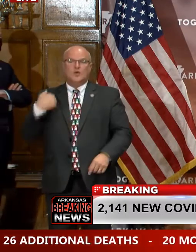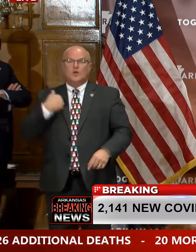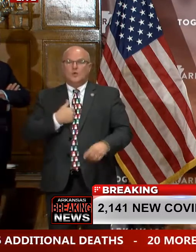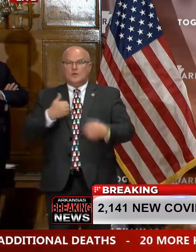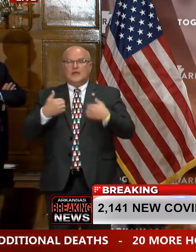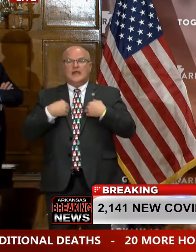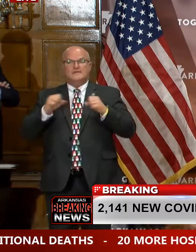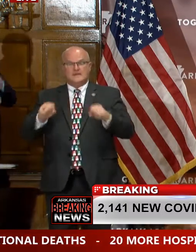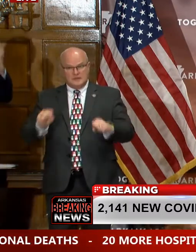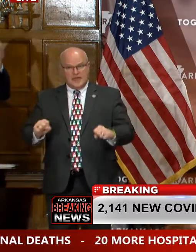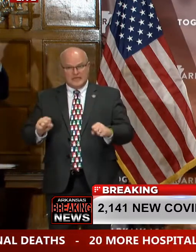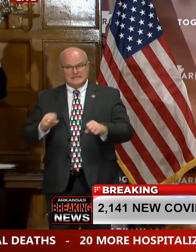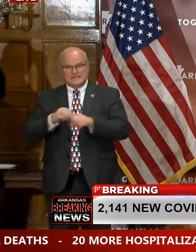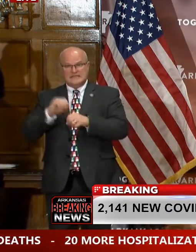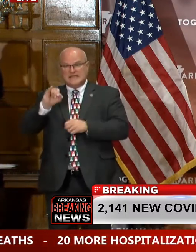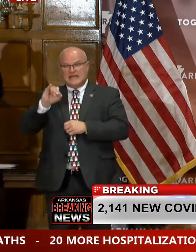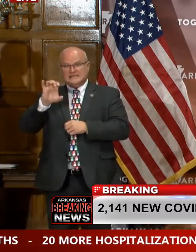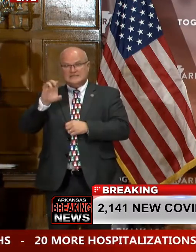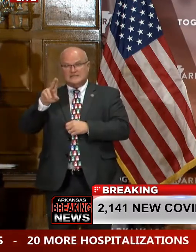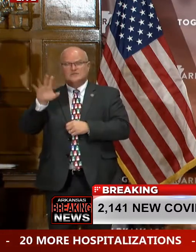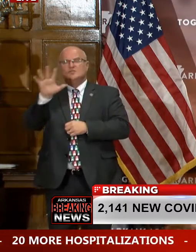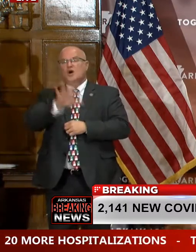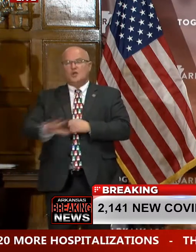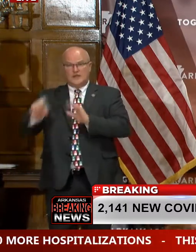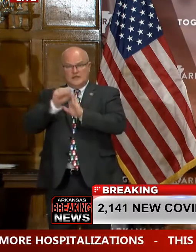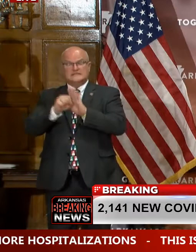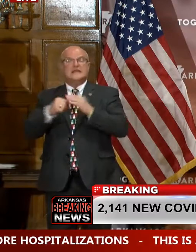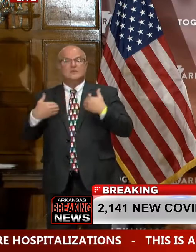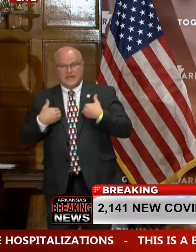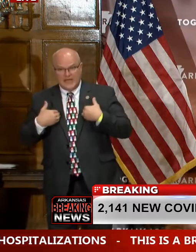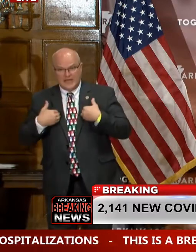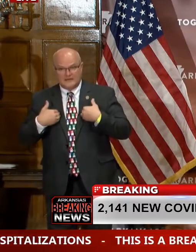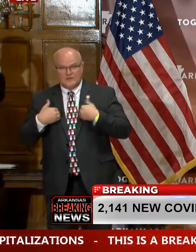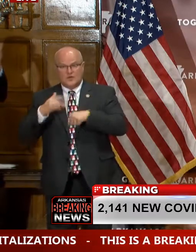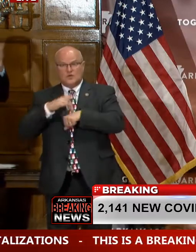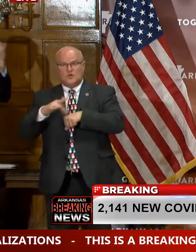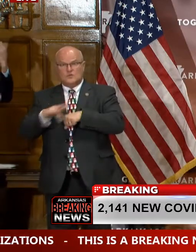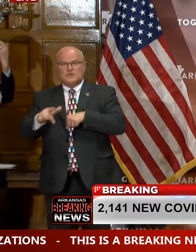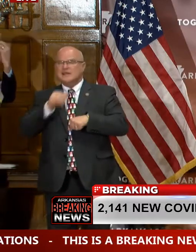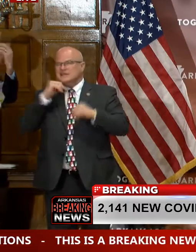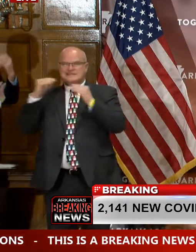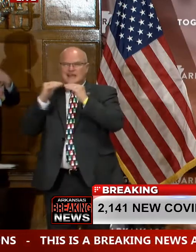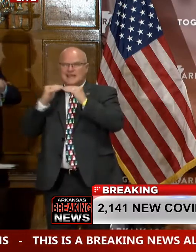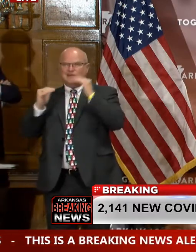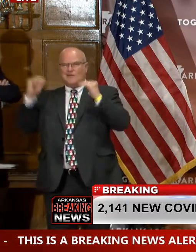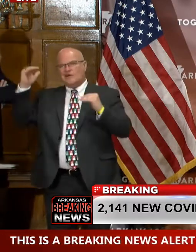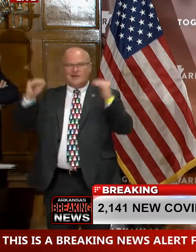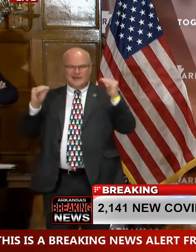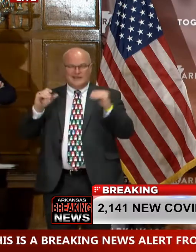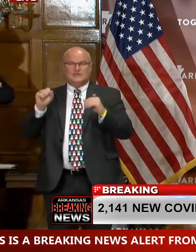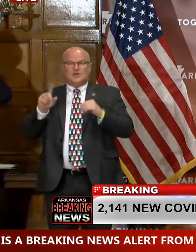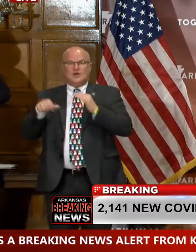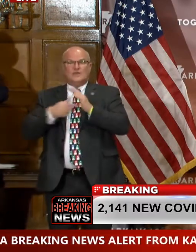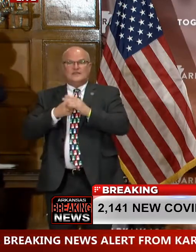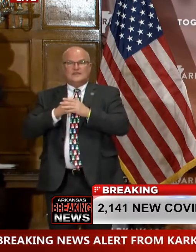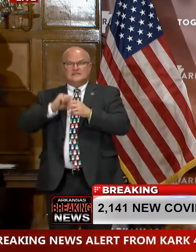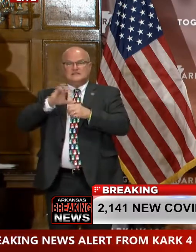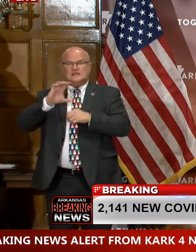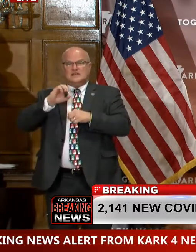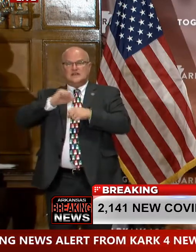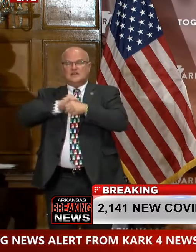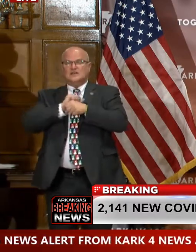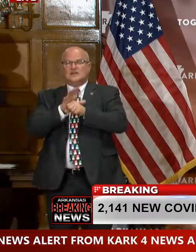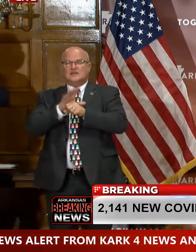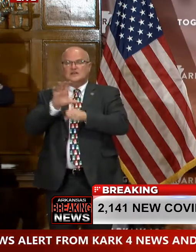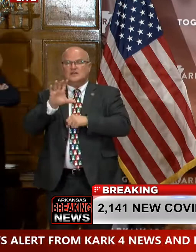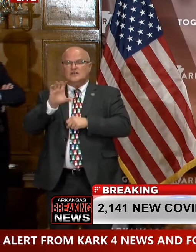have capacity in the ICUs across the state, although it is not equal. And so this COVID-COM will allow